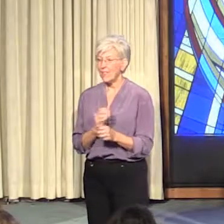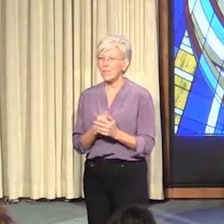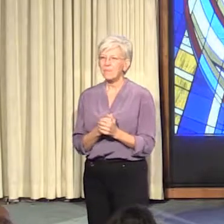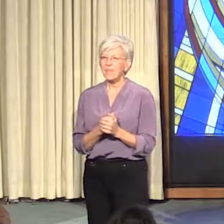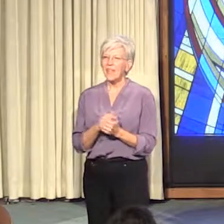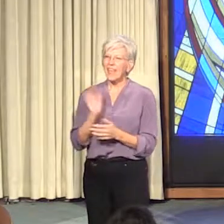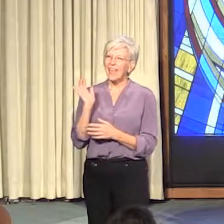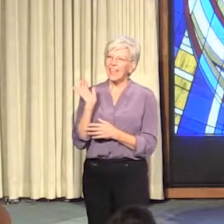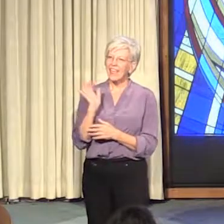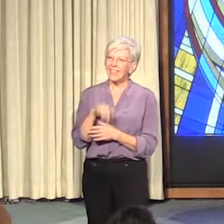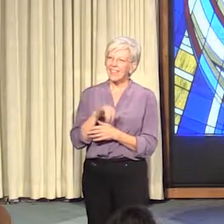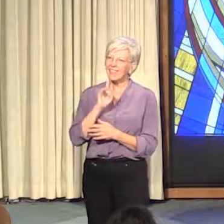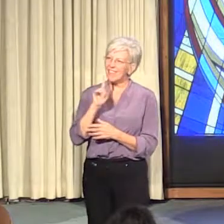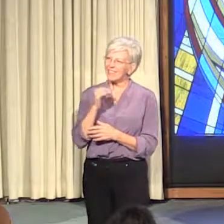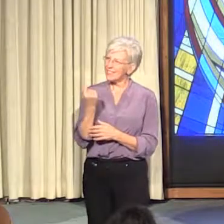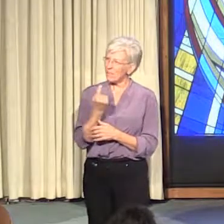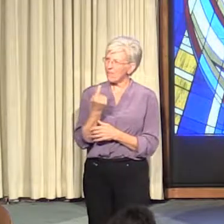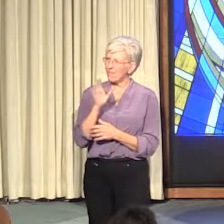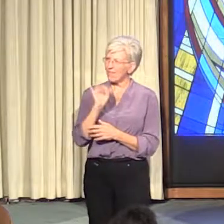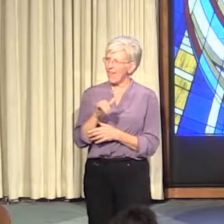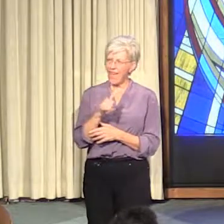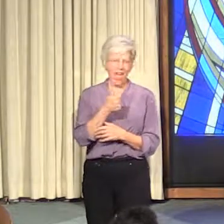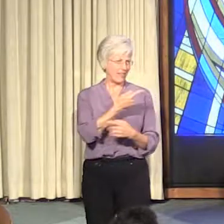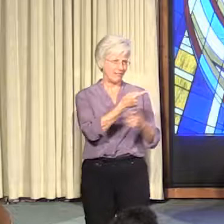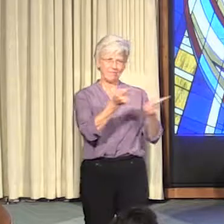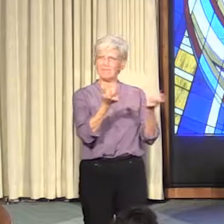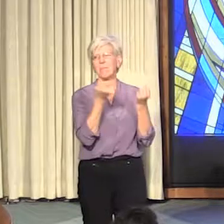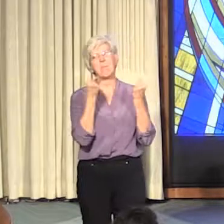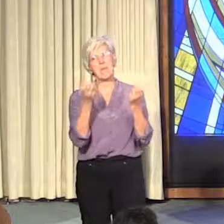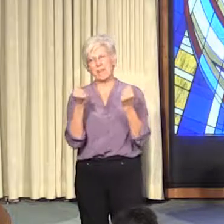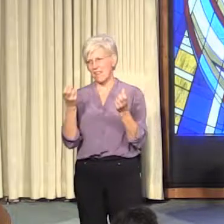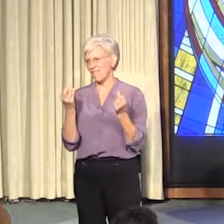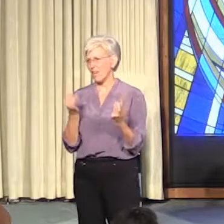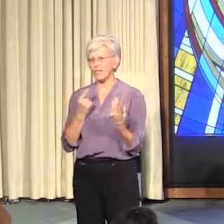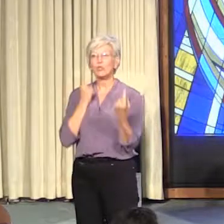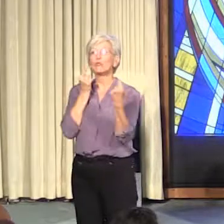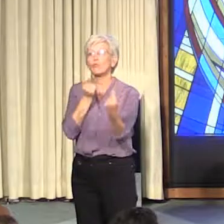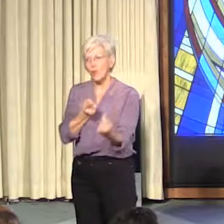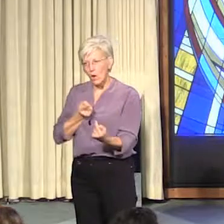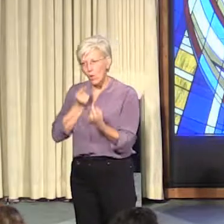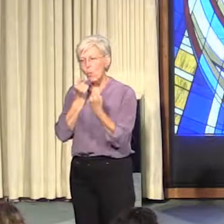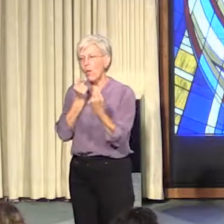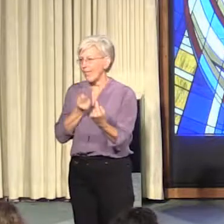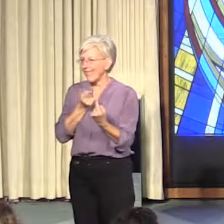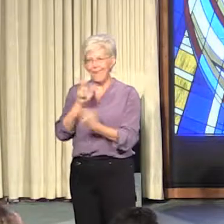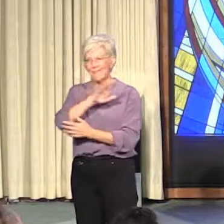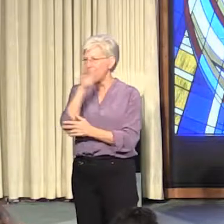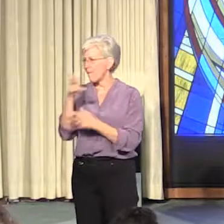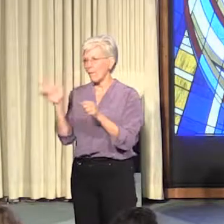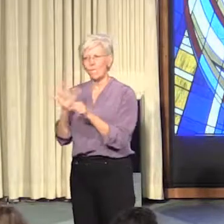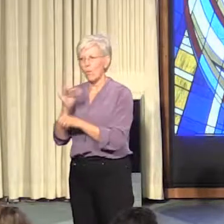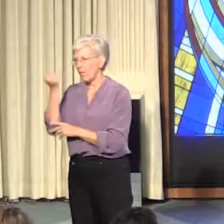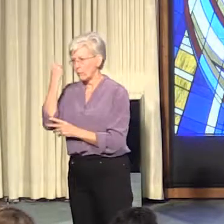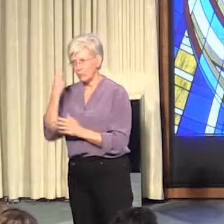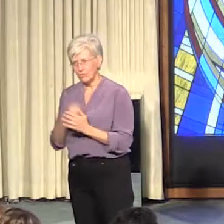is something that so many of us struggle our entire lives and never fully understand.